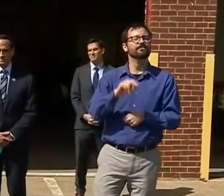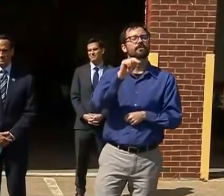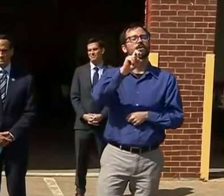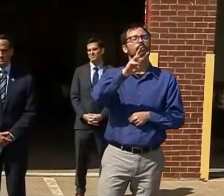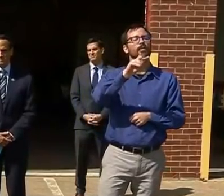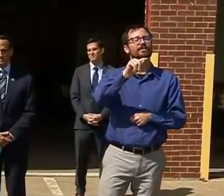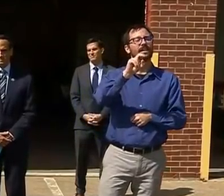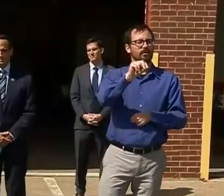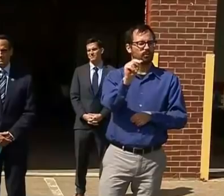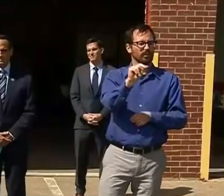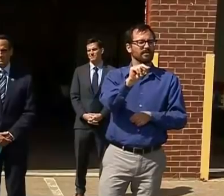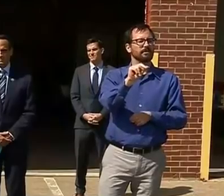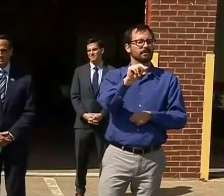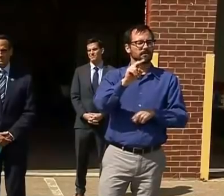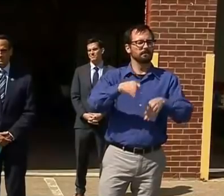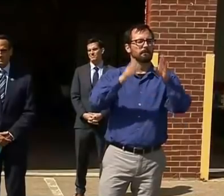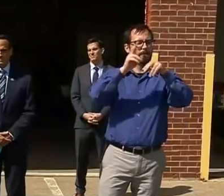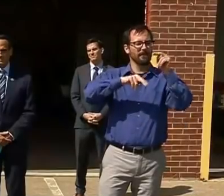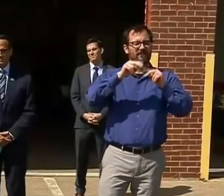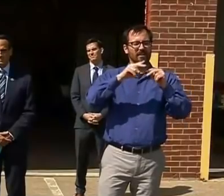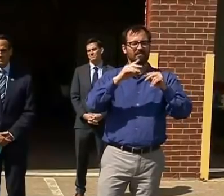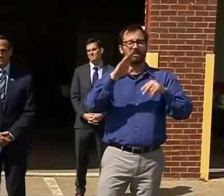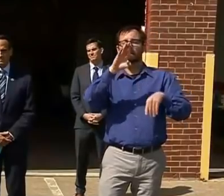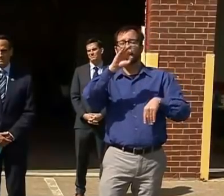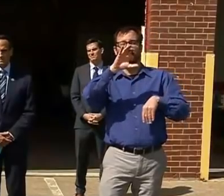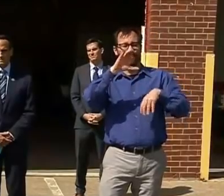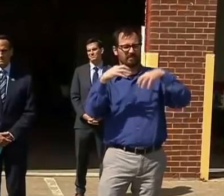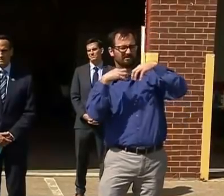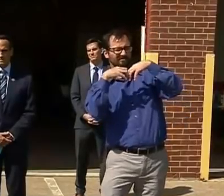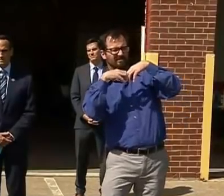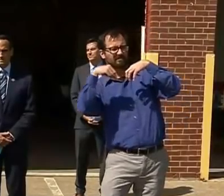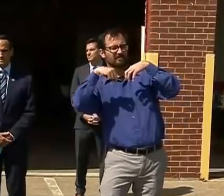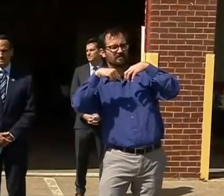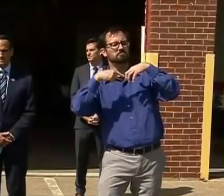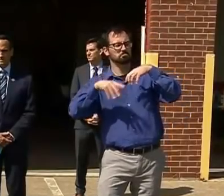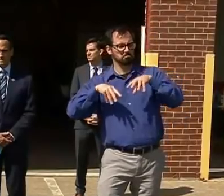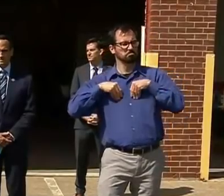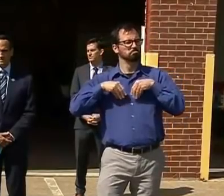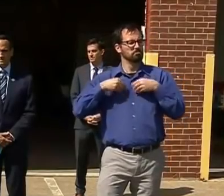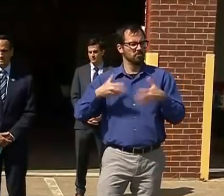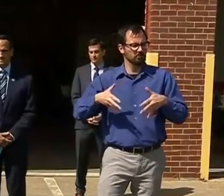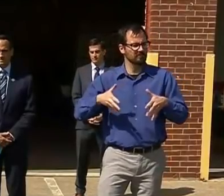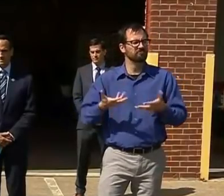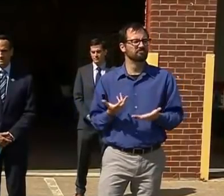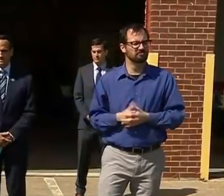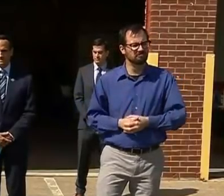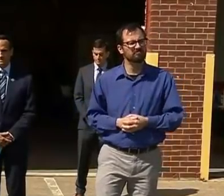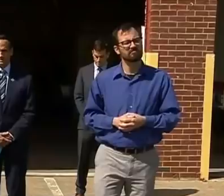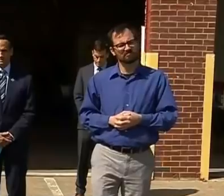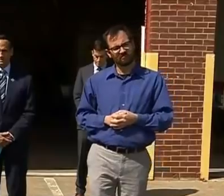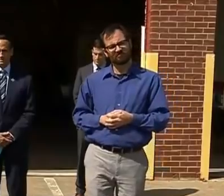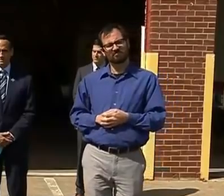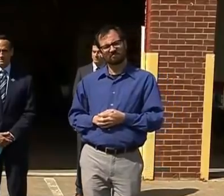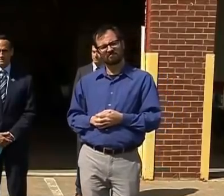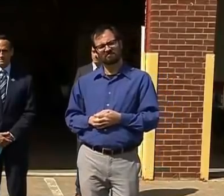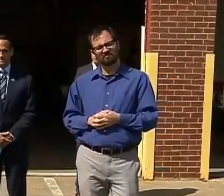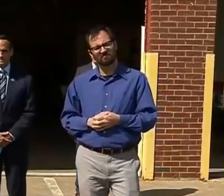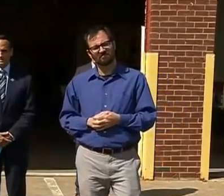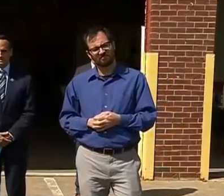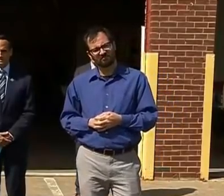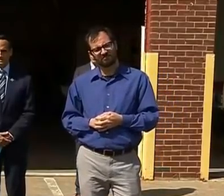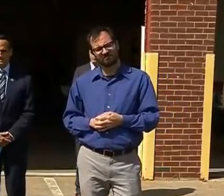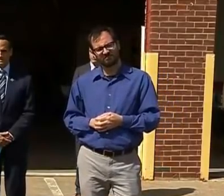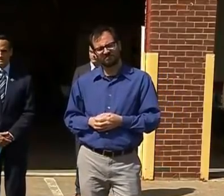think the BCEC at this point has a handful. And I think the number at Worcester is less than 10, isn't it? It is. Cape Cod is going to be